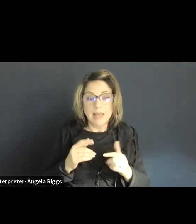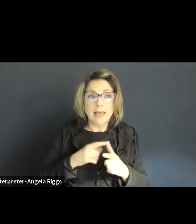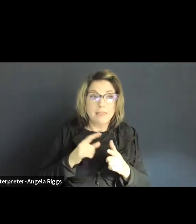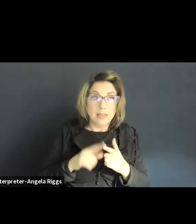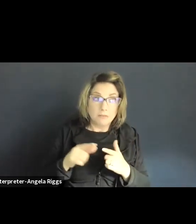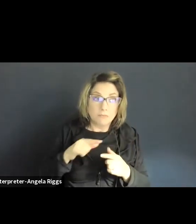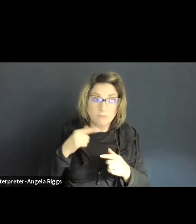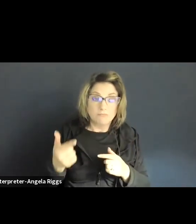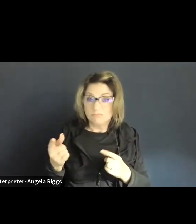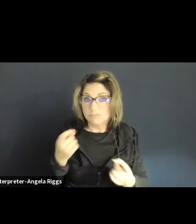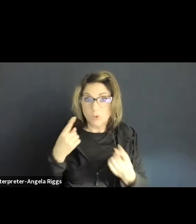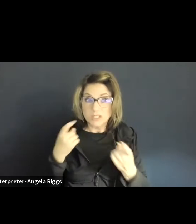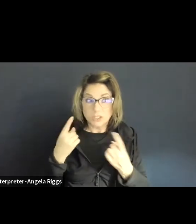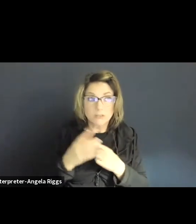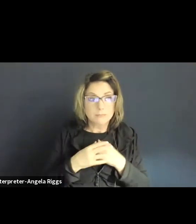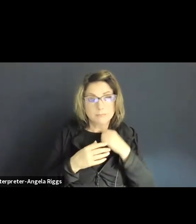questions.